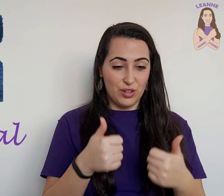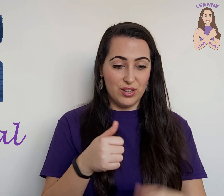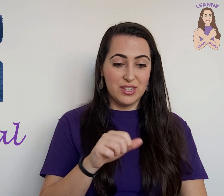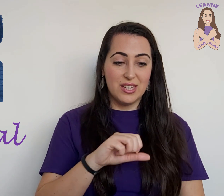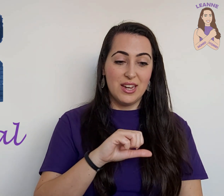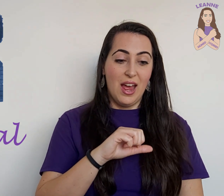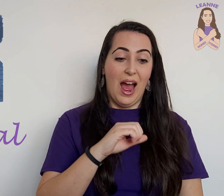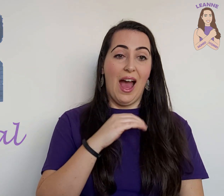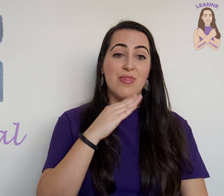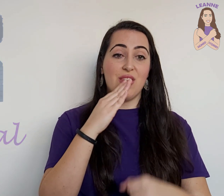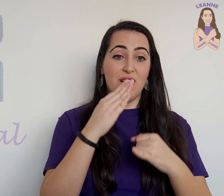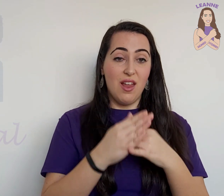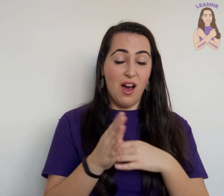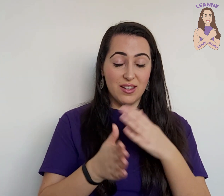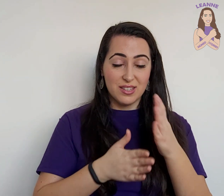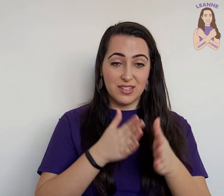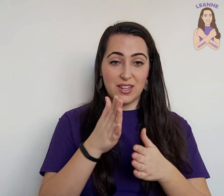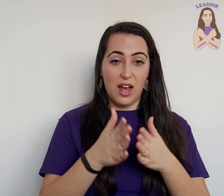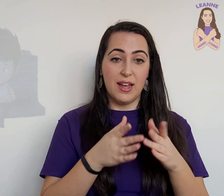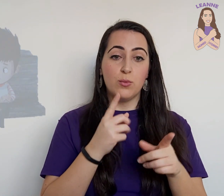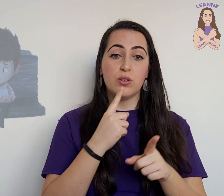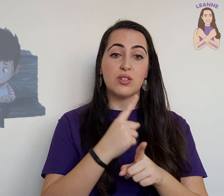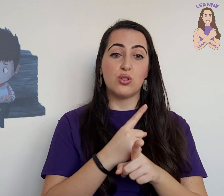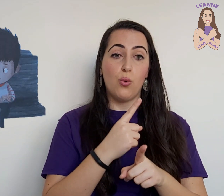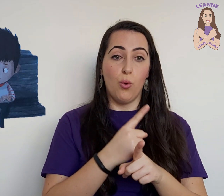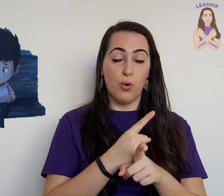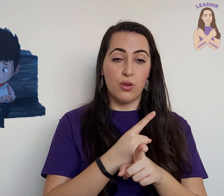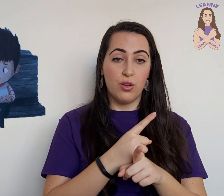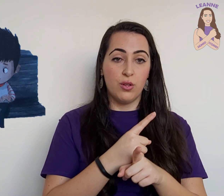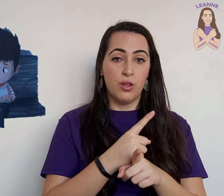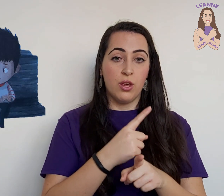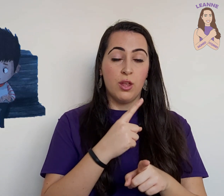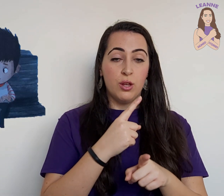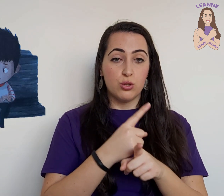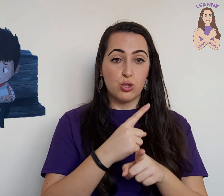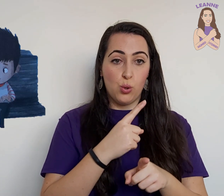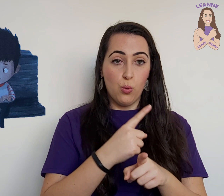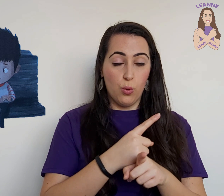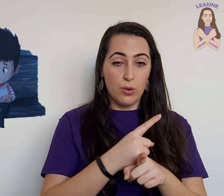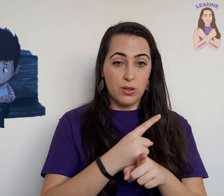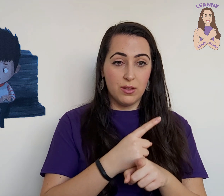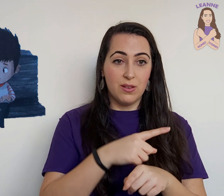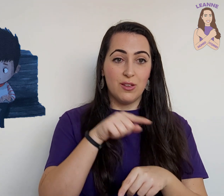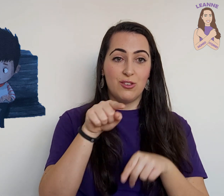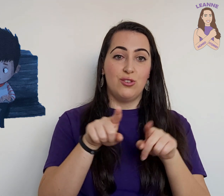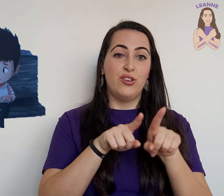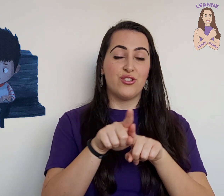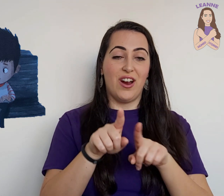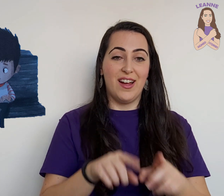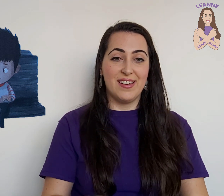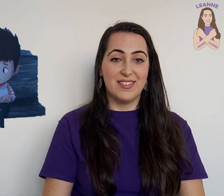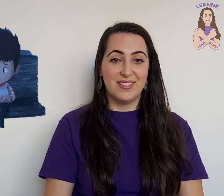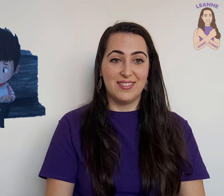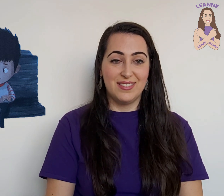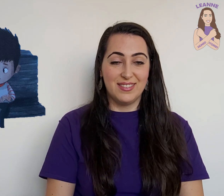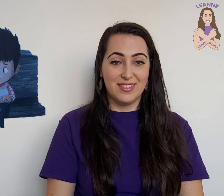Good. And the last sign was talk. Talk. You try.